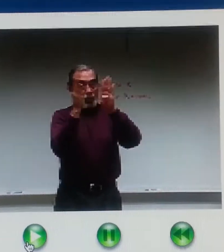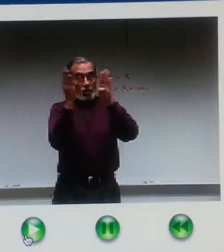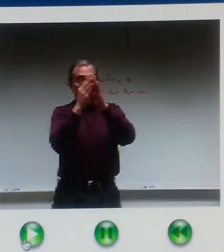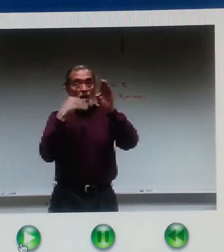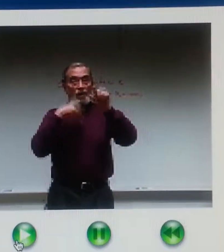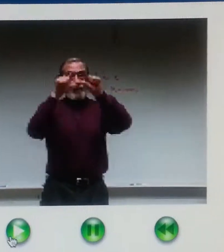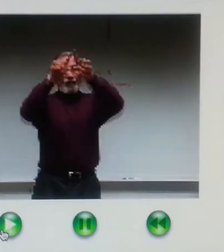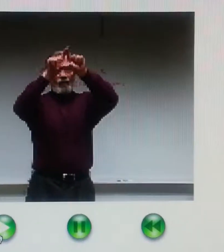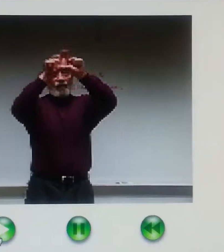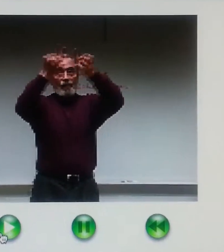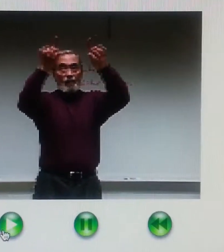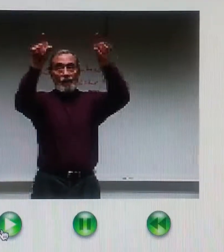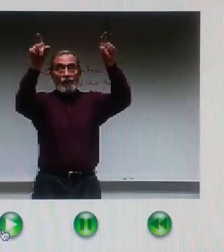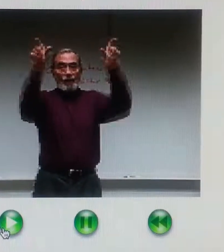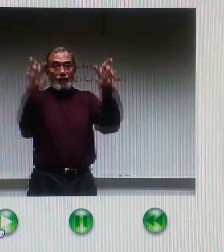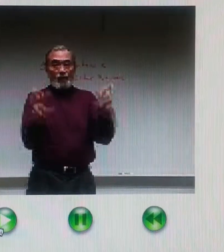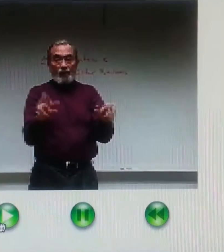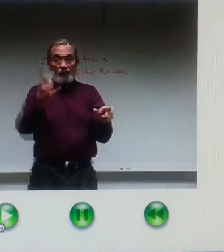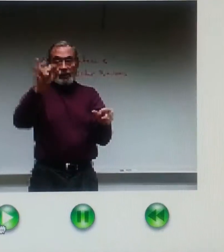And the door would open and close.